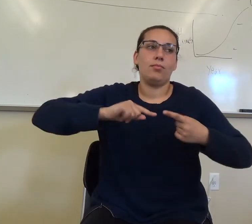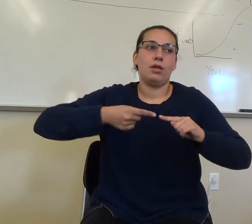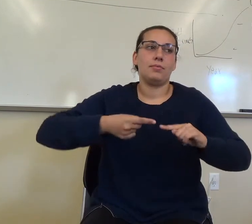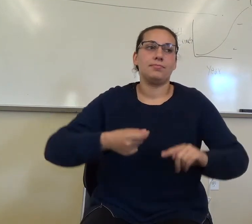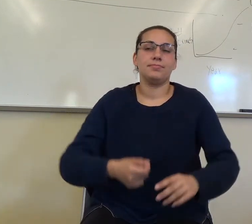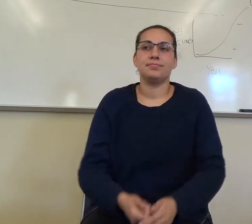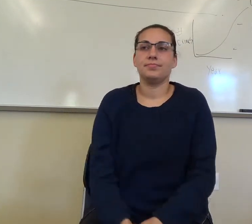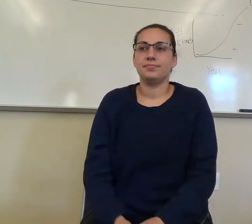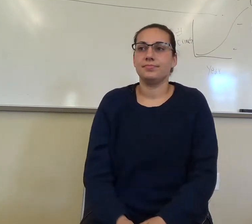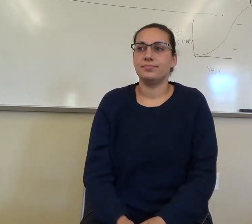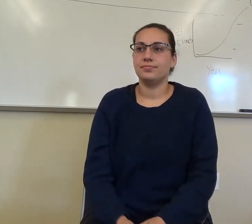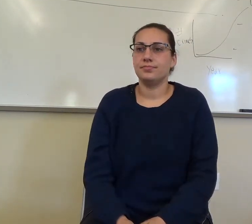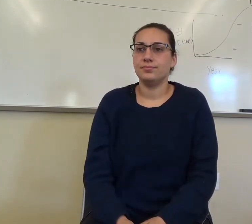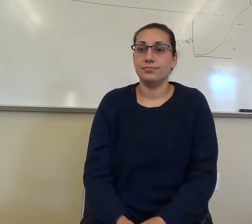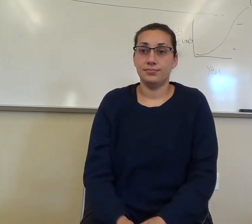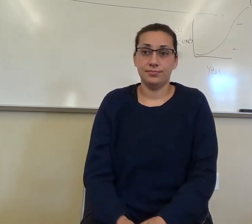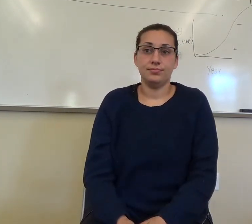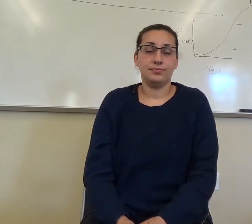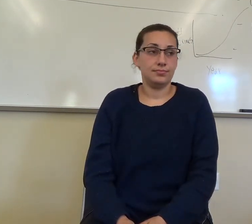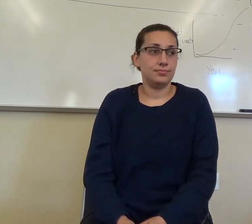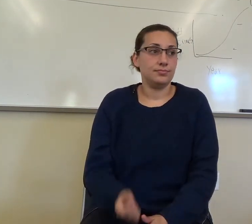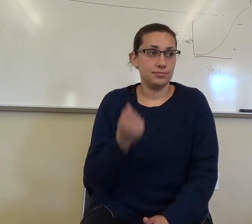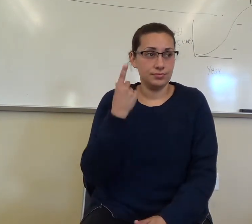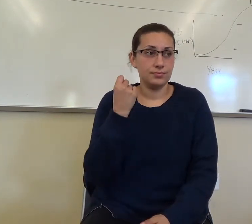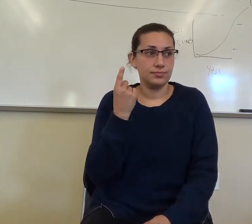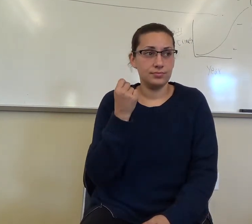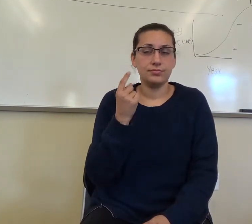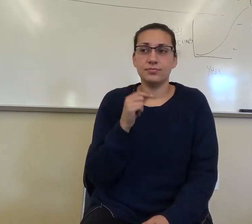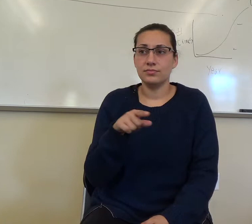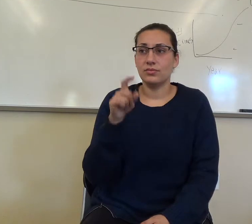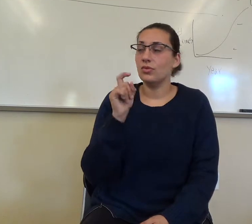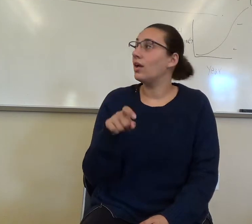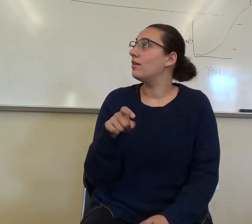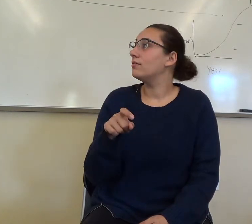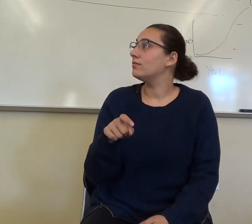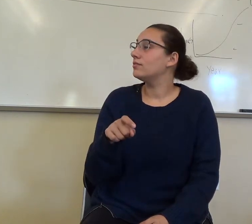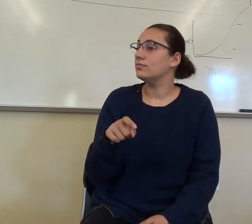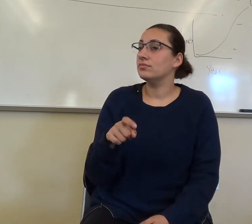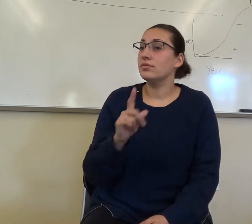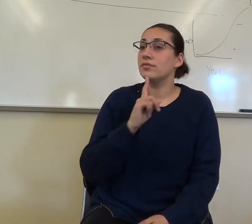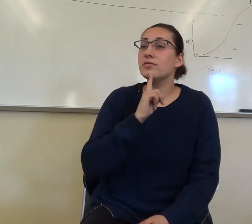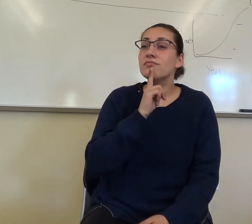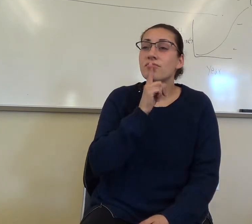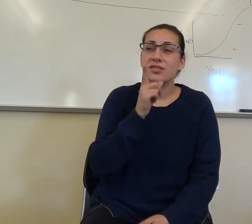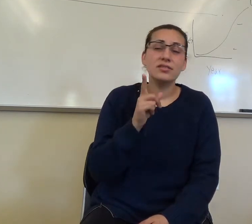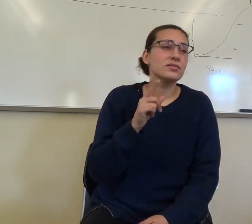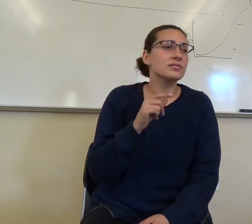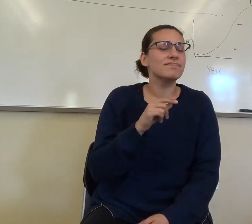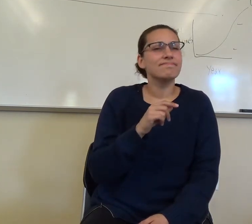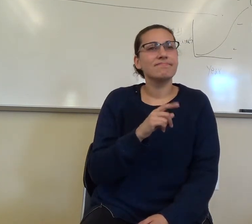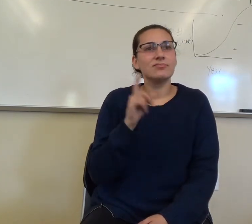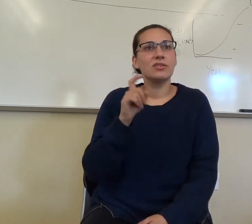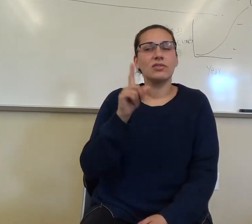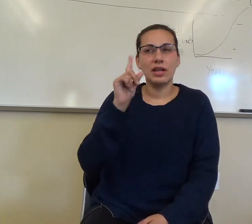Does that make sense? Yeah, see, and you have to look, you have to really ask yourself, okay, if this is